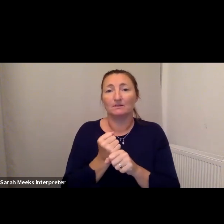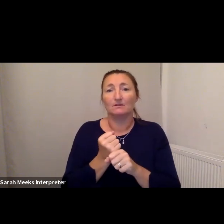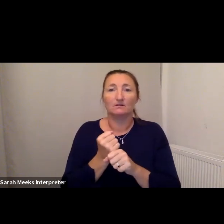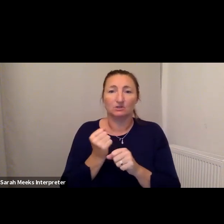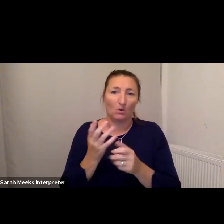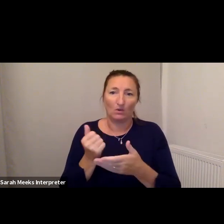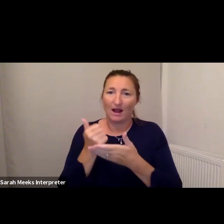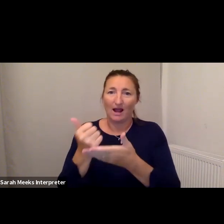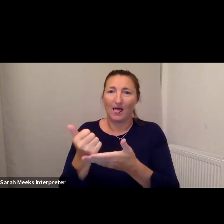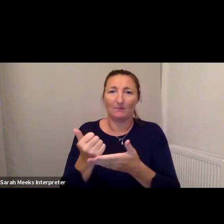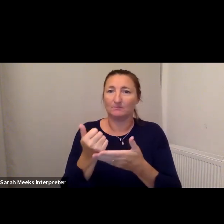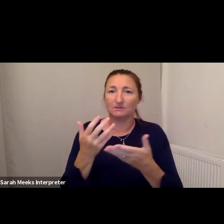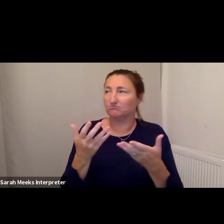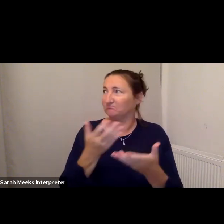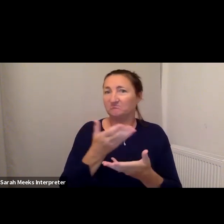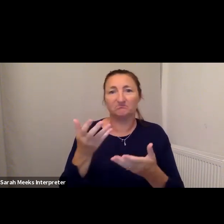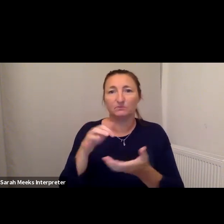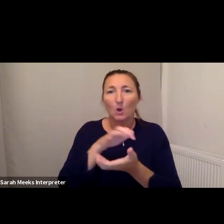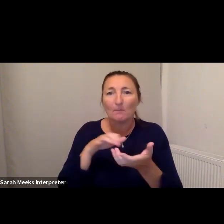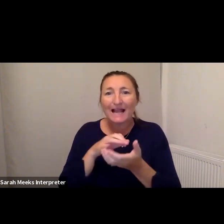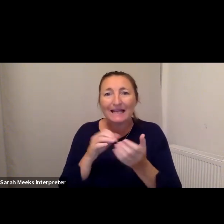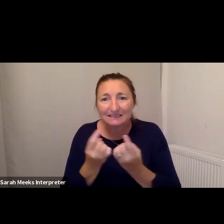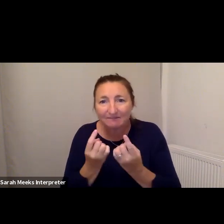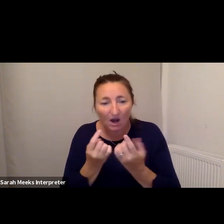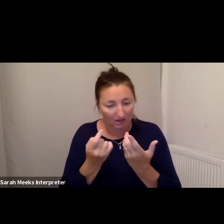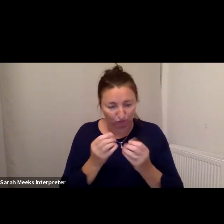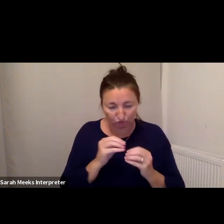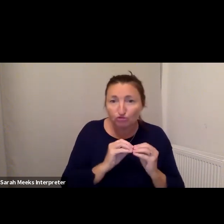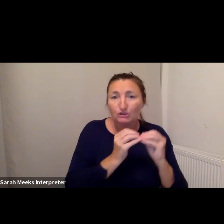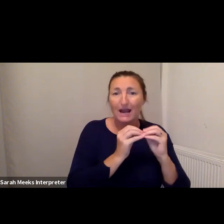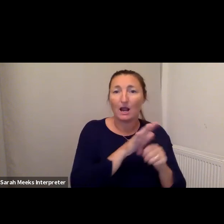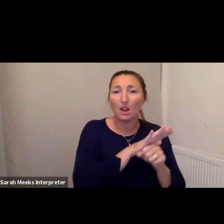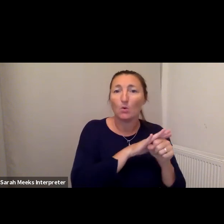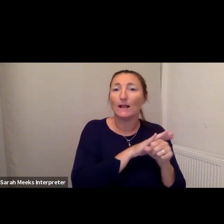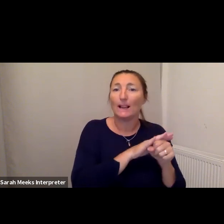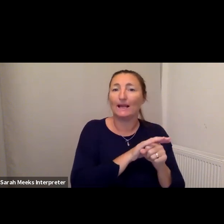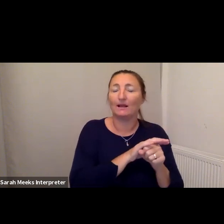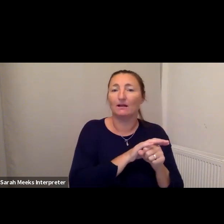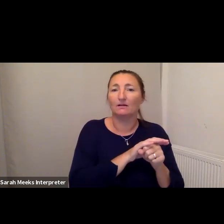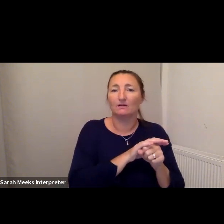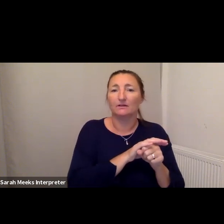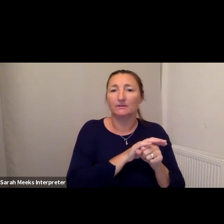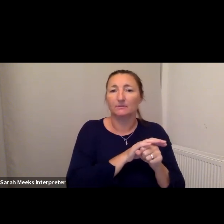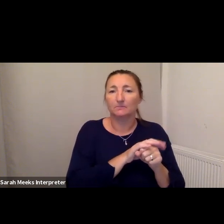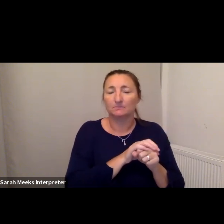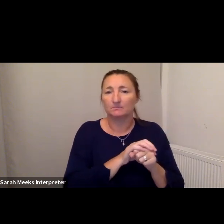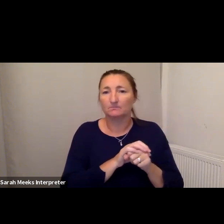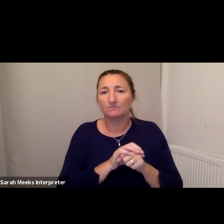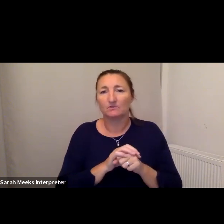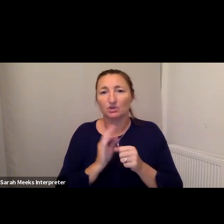enables making of complex devices in local settings that just previously wasn't possible. You know,